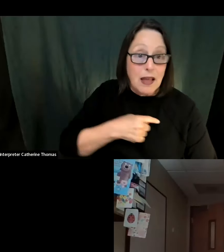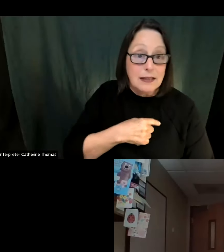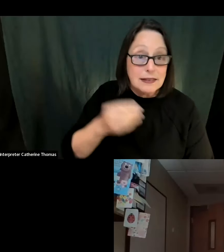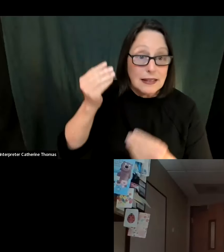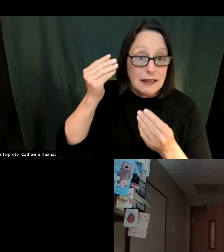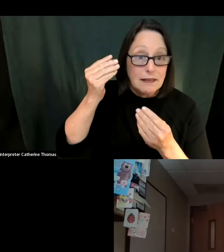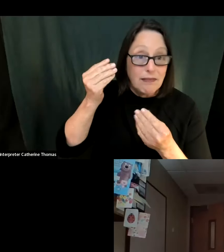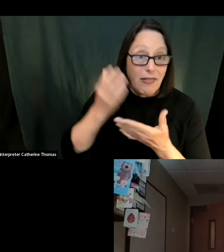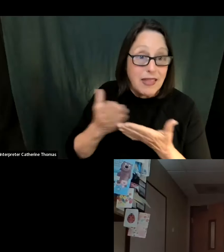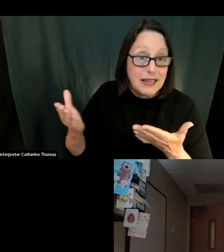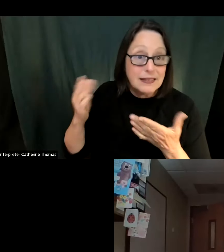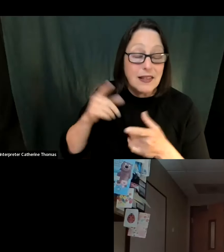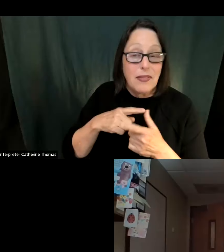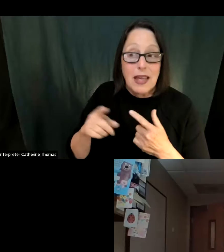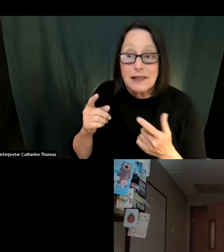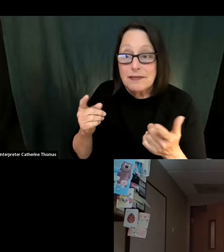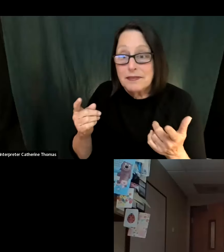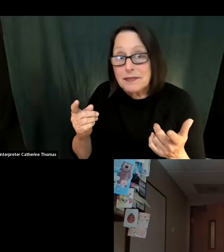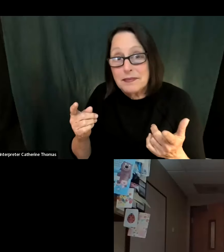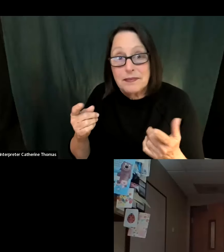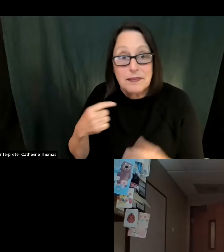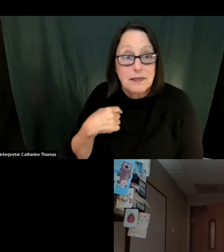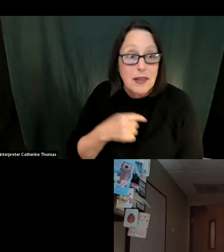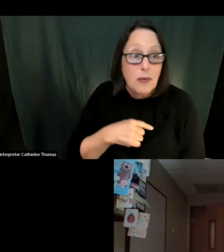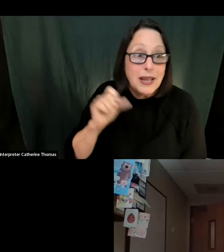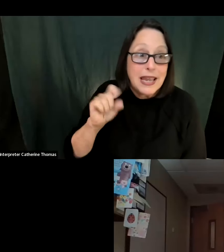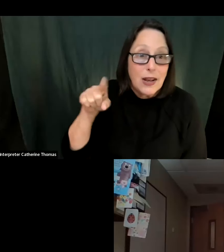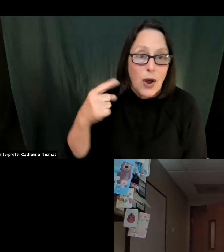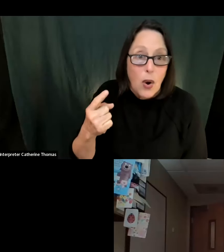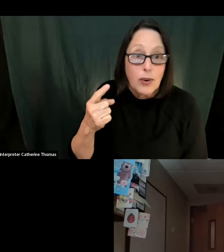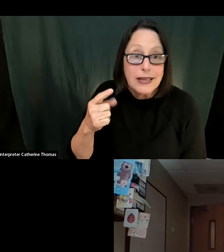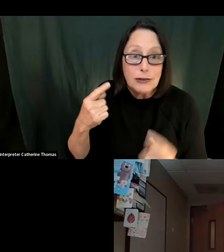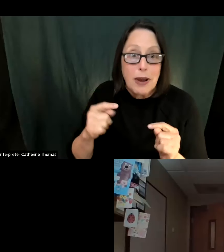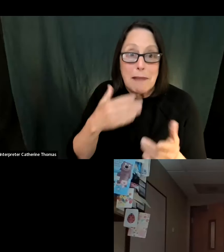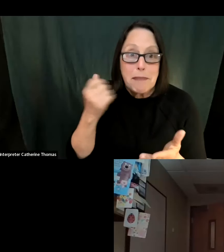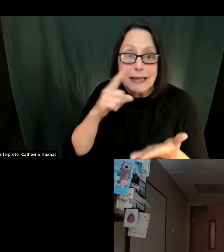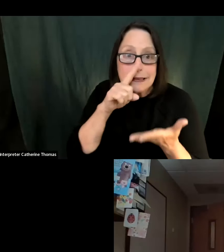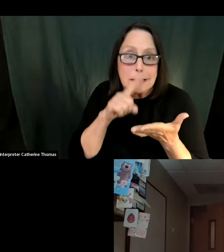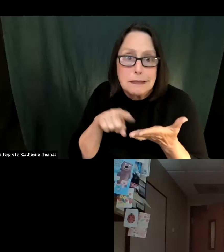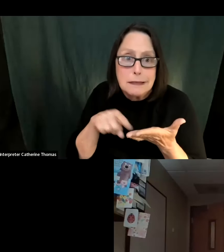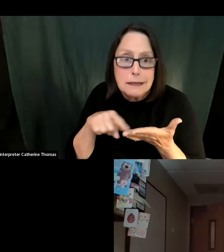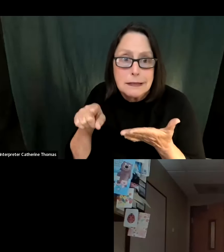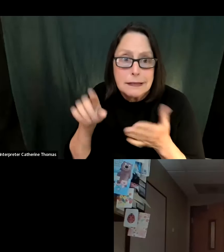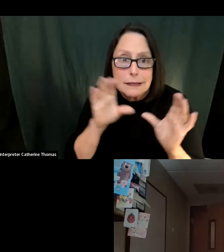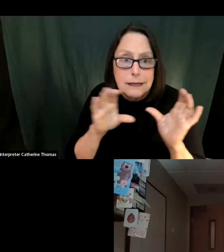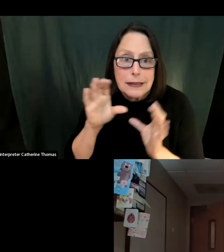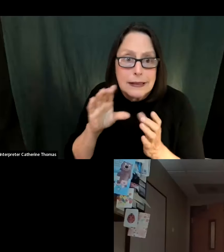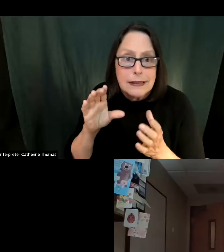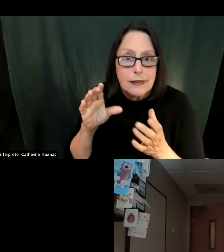information, then all we can do is be the best sleuth possible and try to somehow